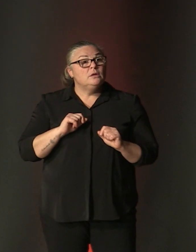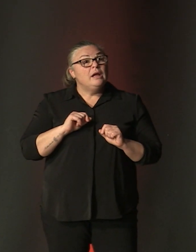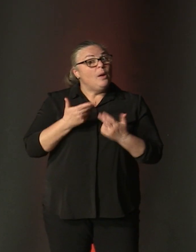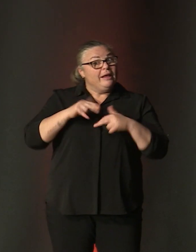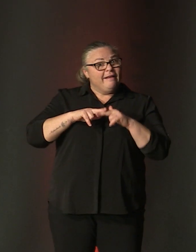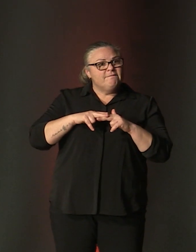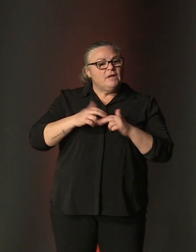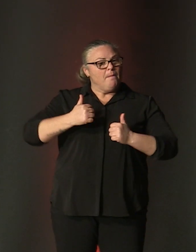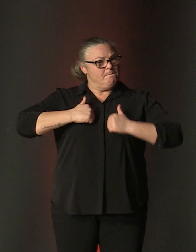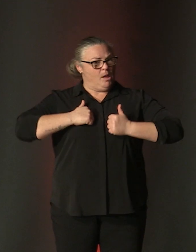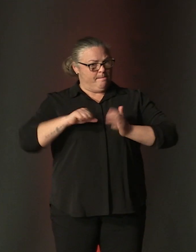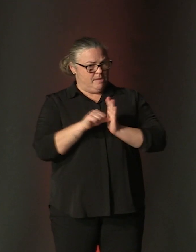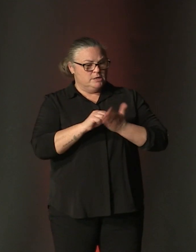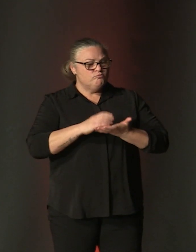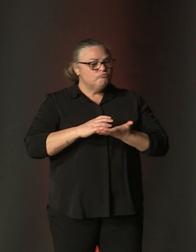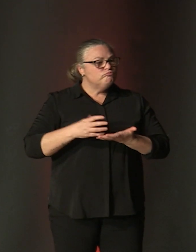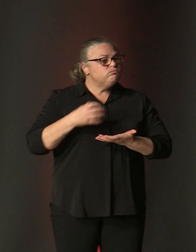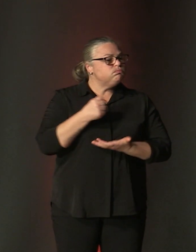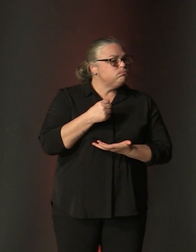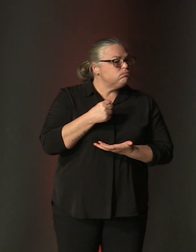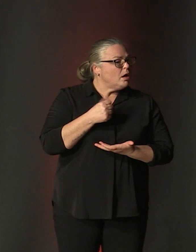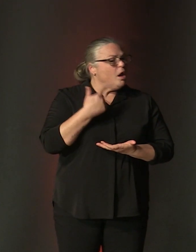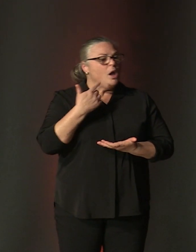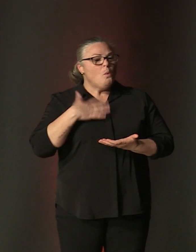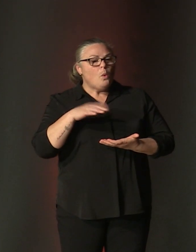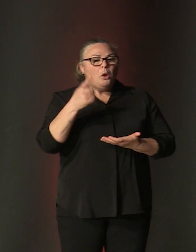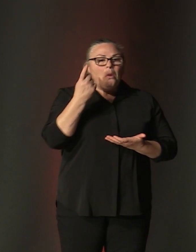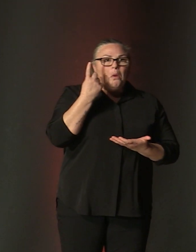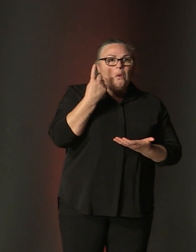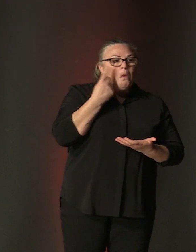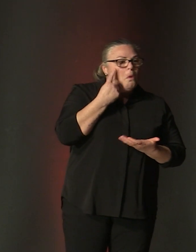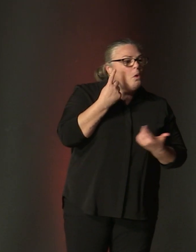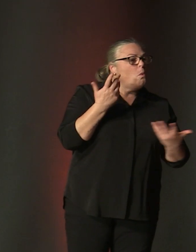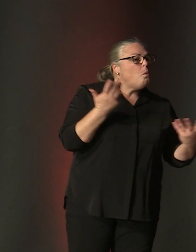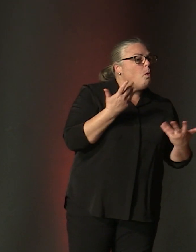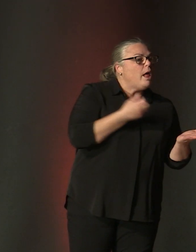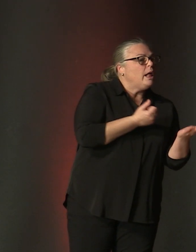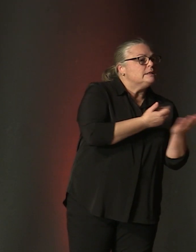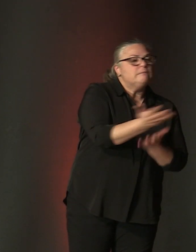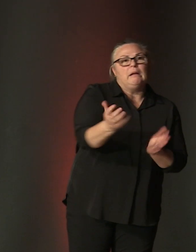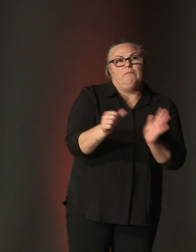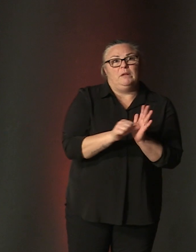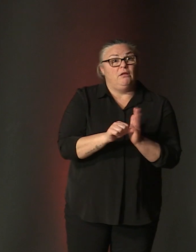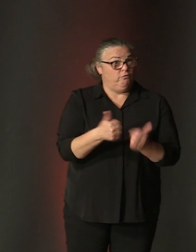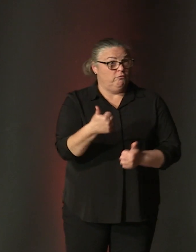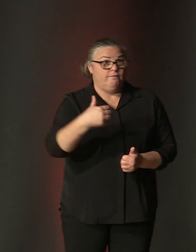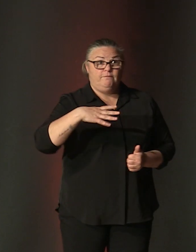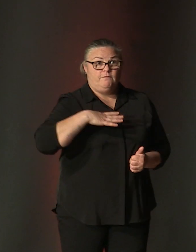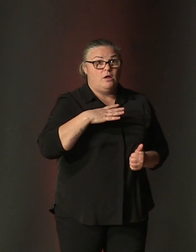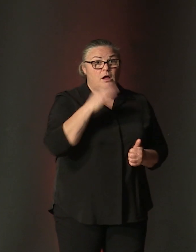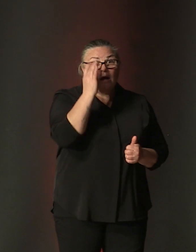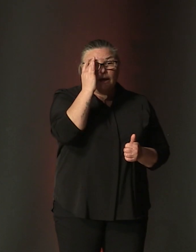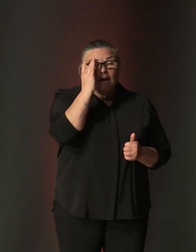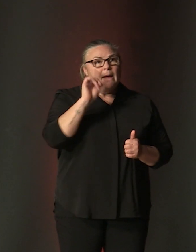you're likely to have interest in how that money is spent. And that's completely fine. But the way that